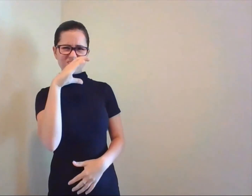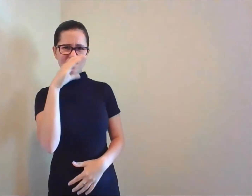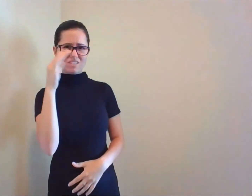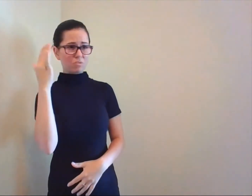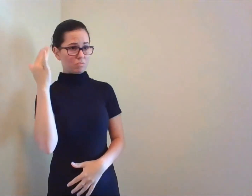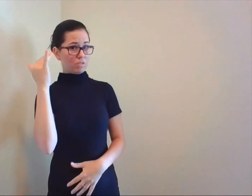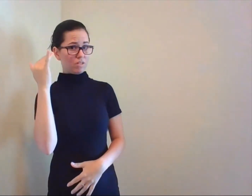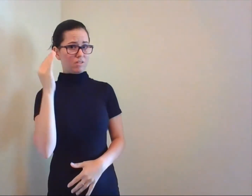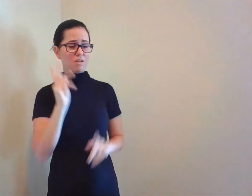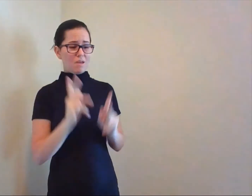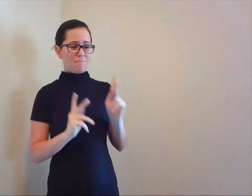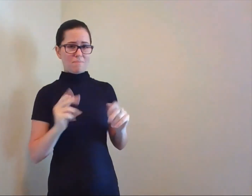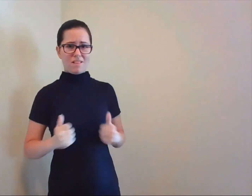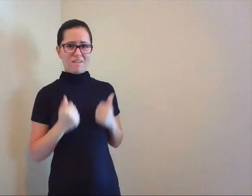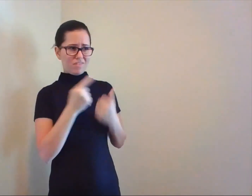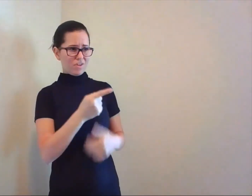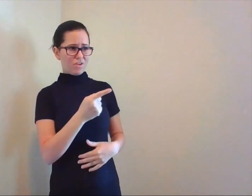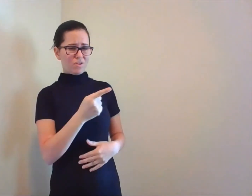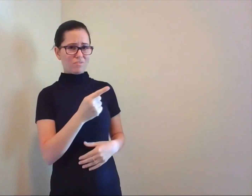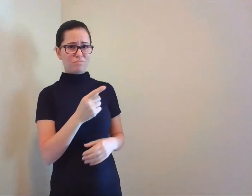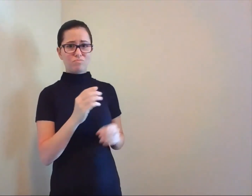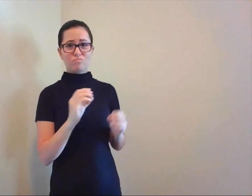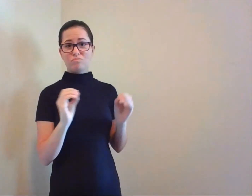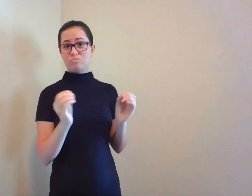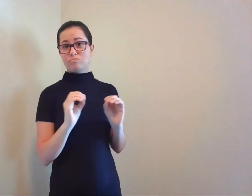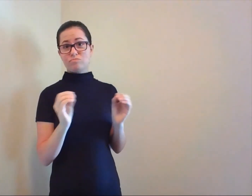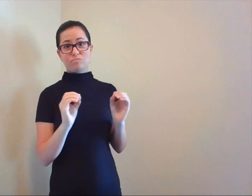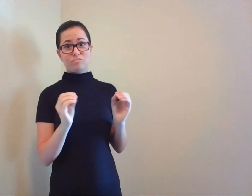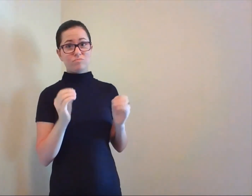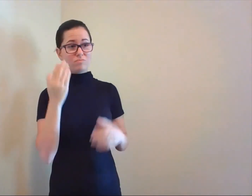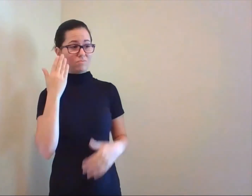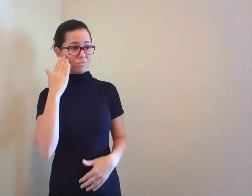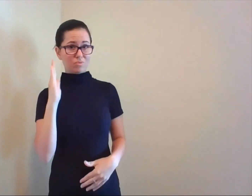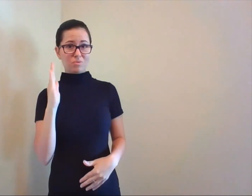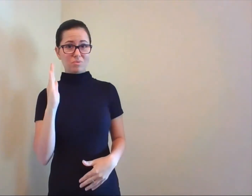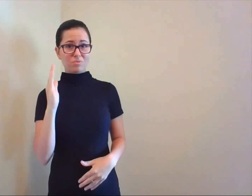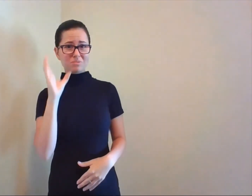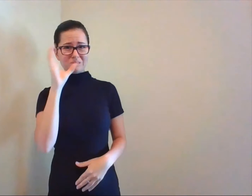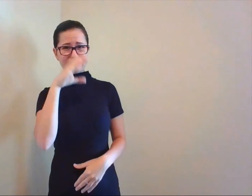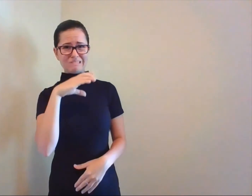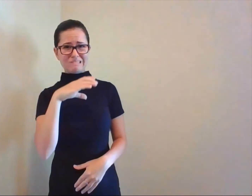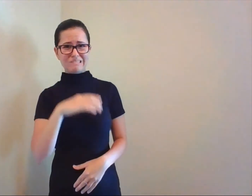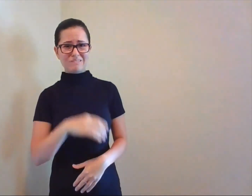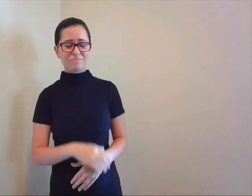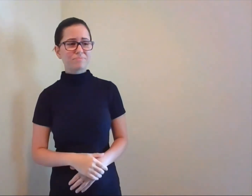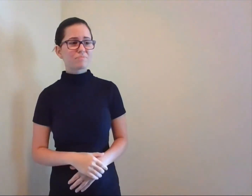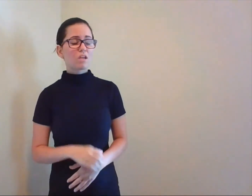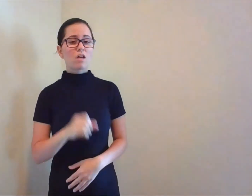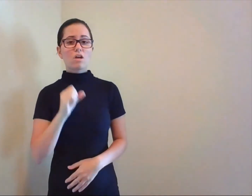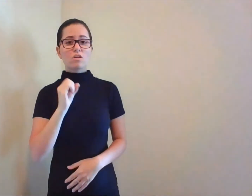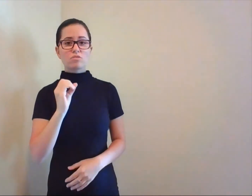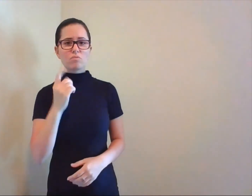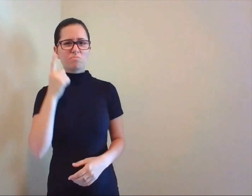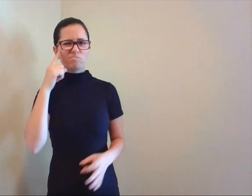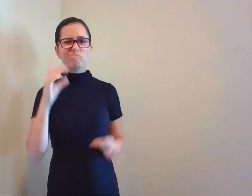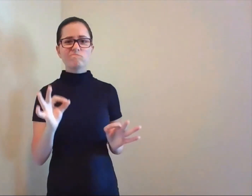house. But there's no signs of life there. And so I walk over there through the gate. I'm like, oh, there's a gate there beyond the